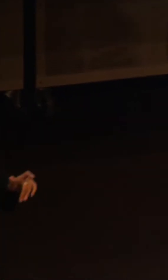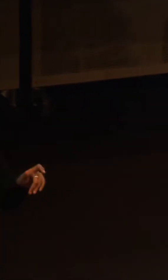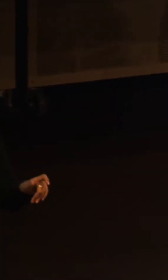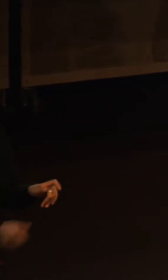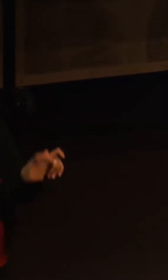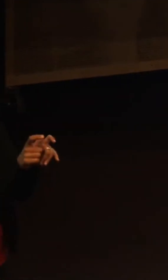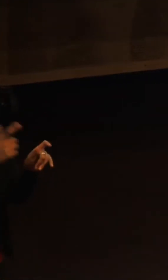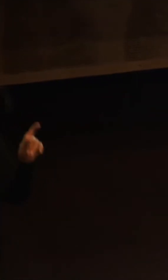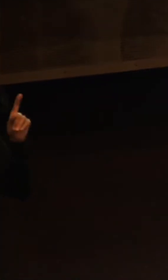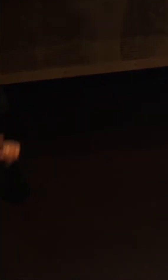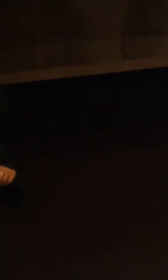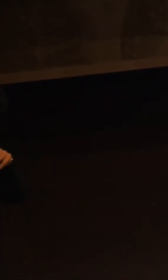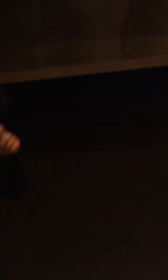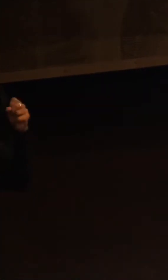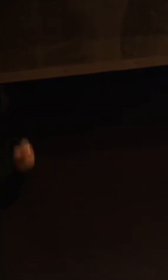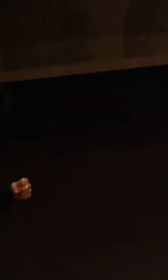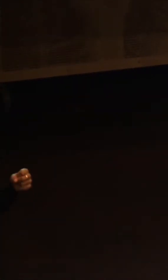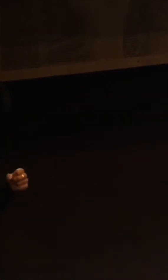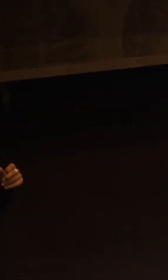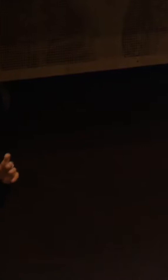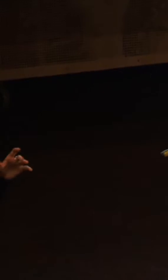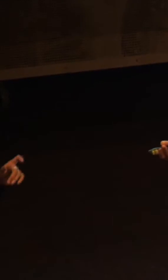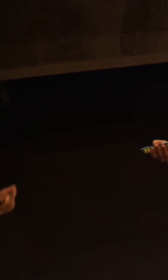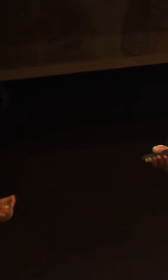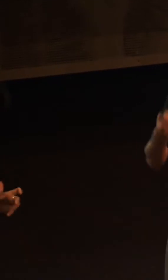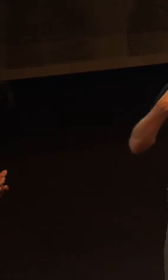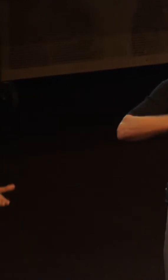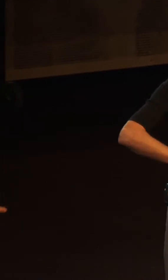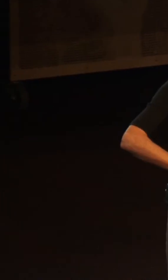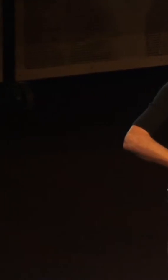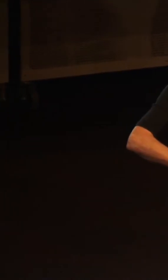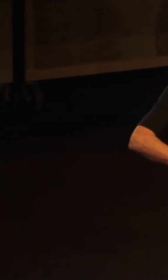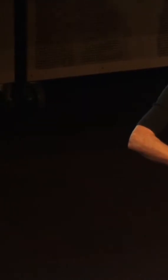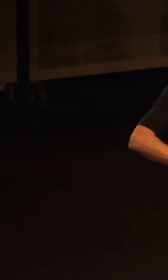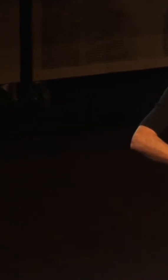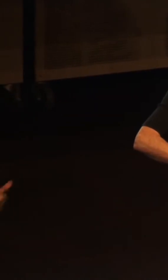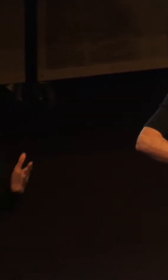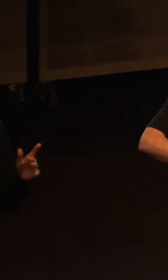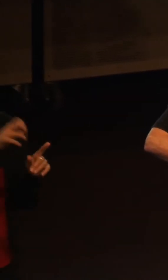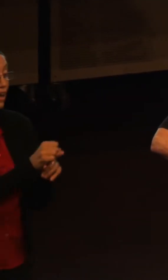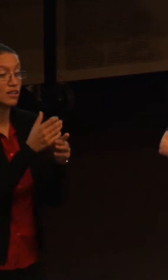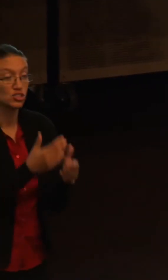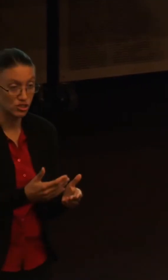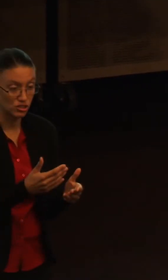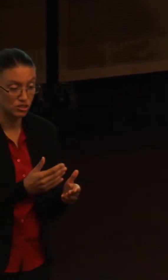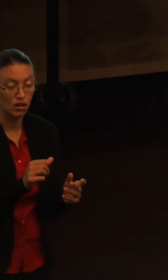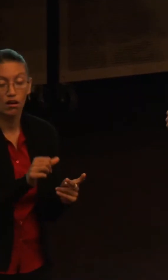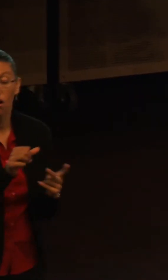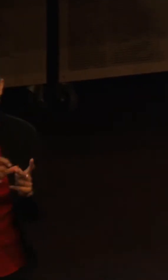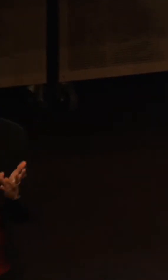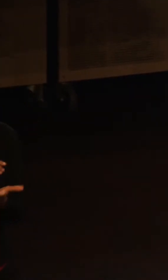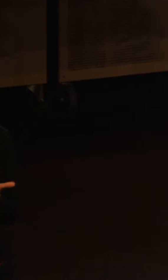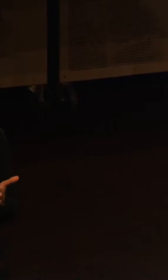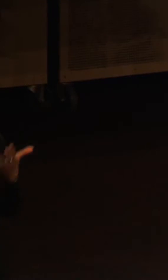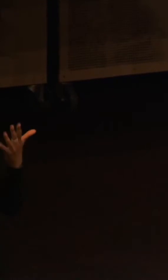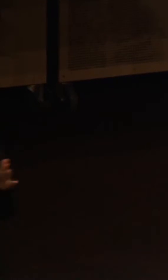glob onto the previous word. So what happens in this case? It tends to get omitted. Okay? So here we've kept